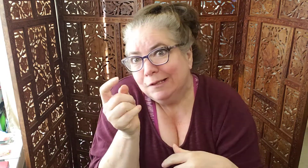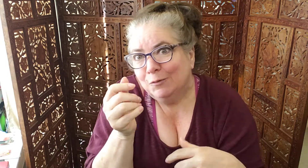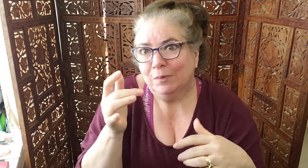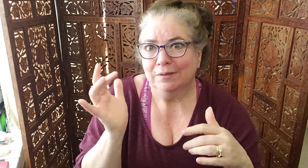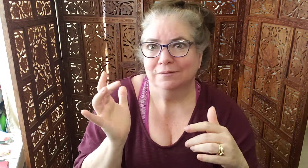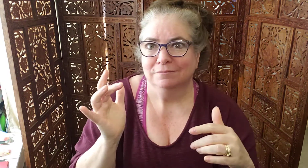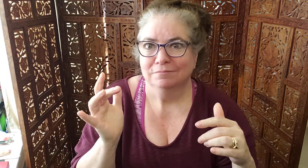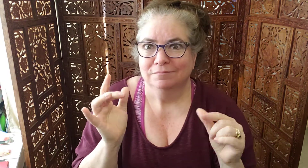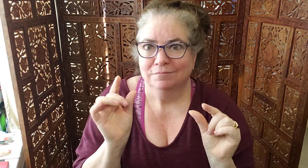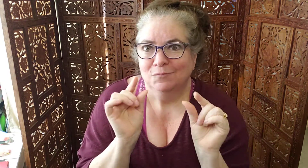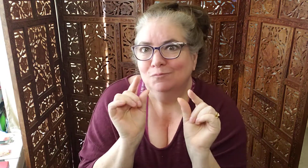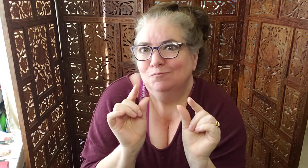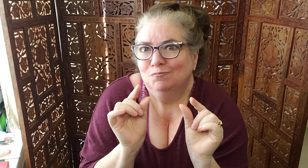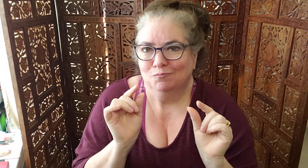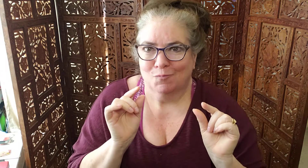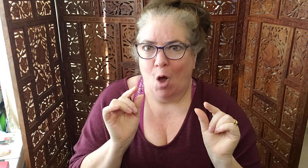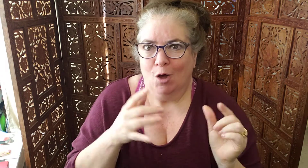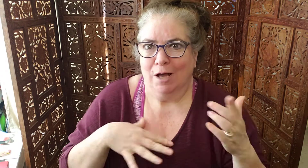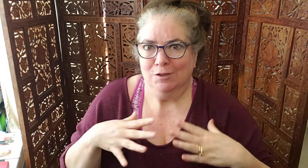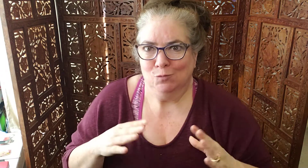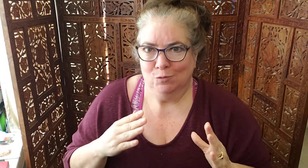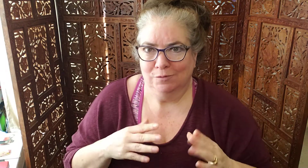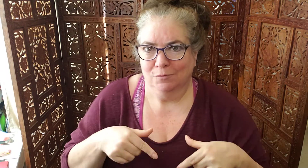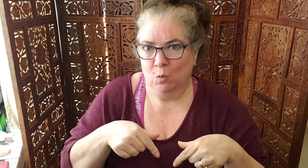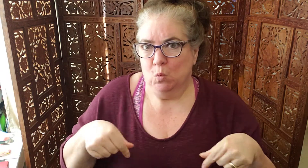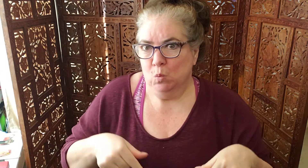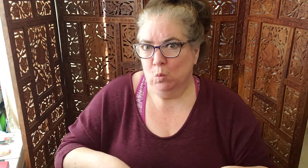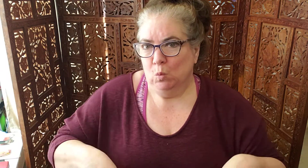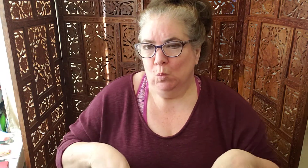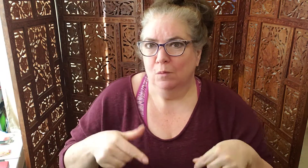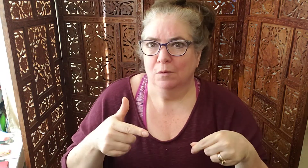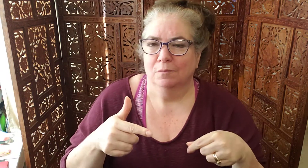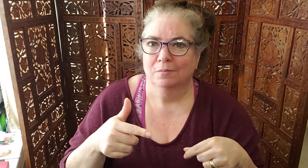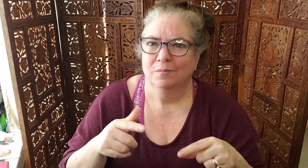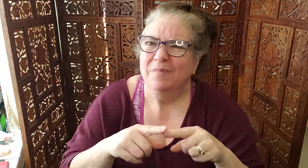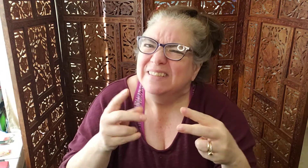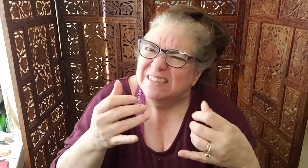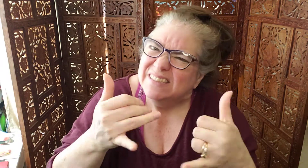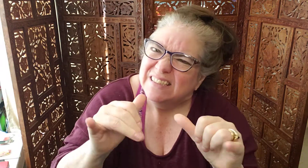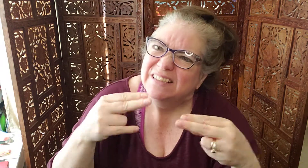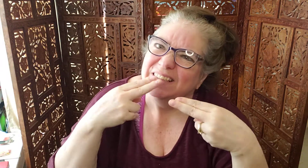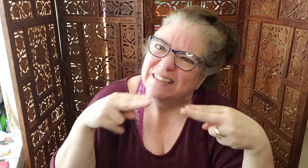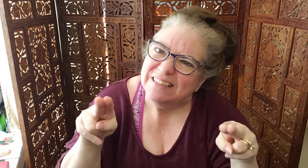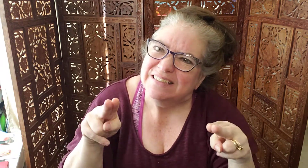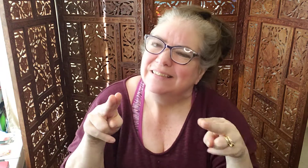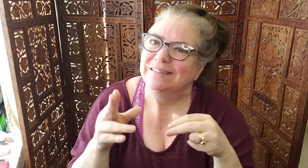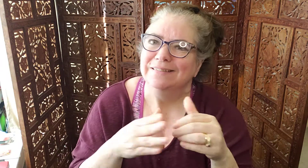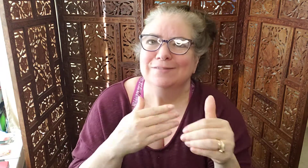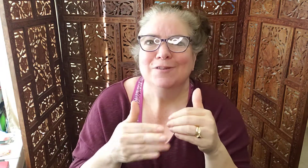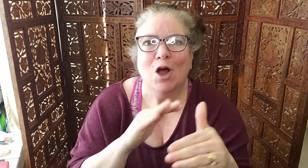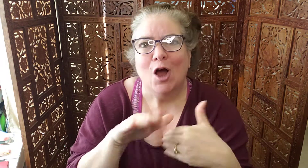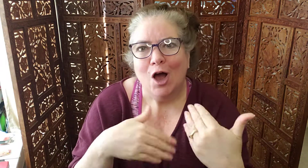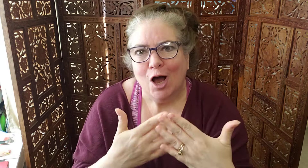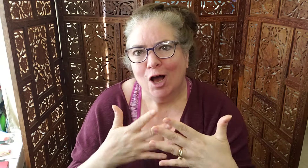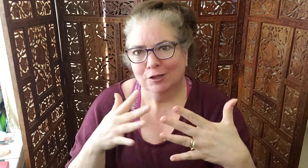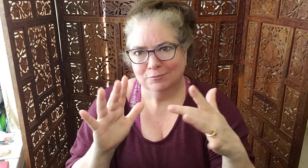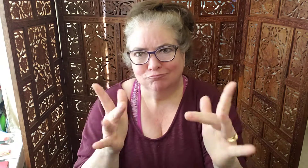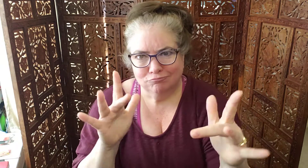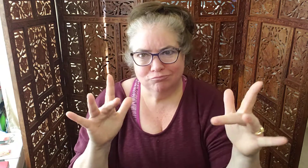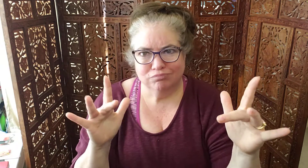strangely innocent, even in all of its glamour, and very, very American. Ziegfeld